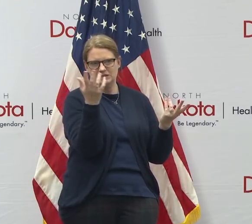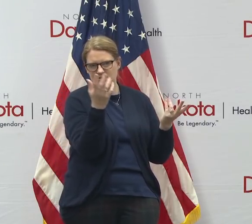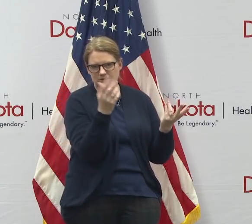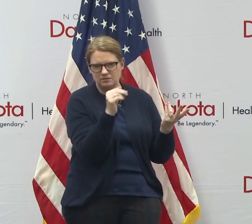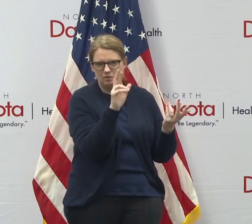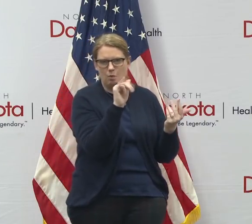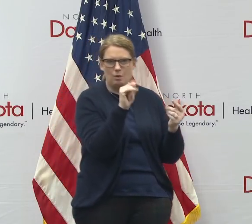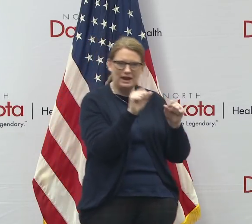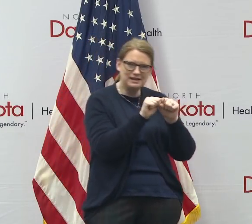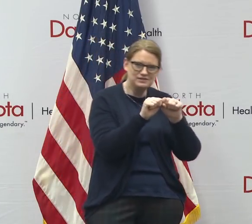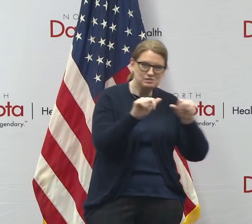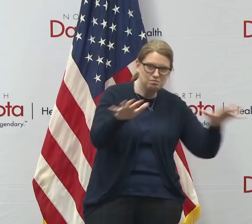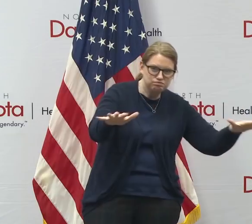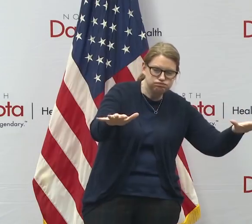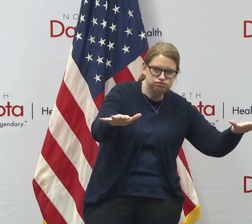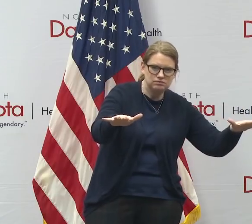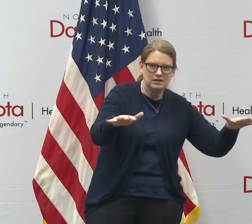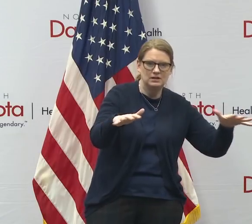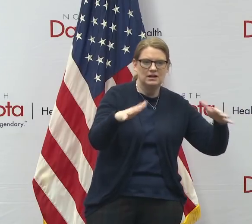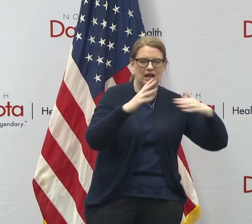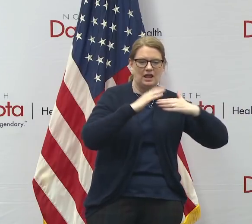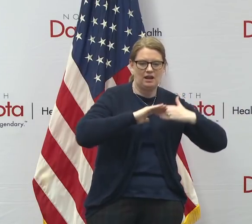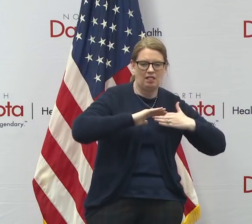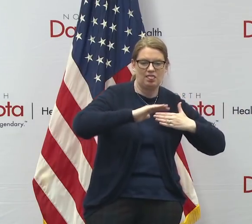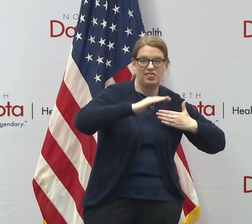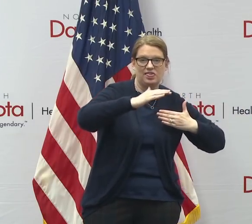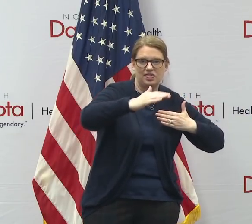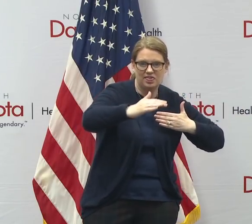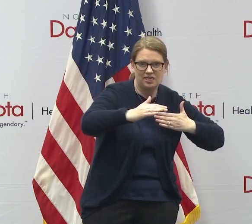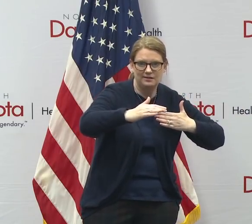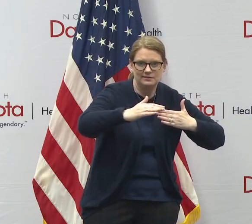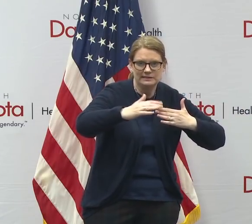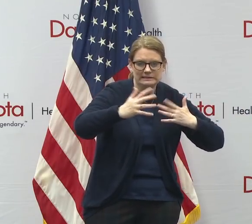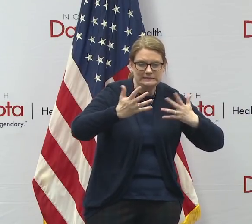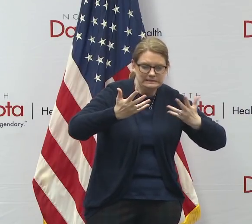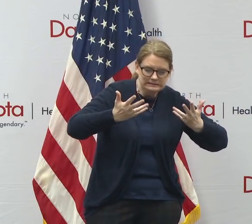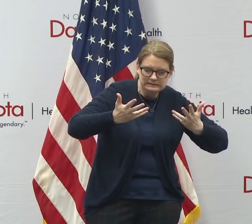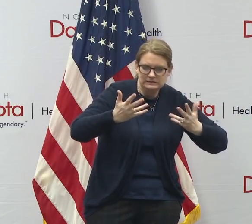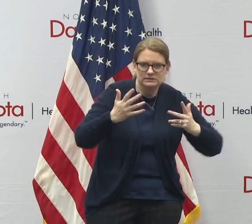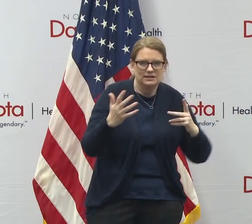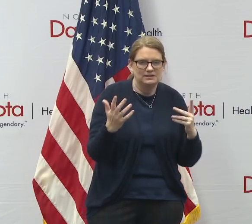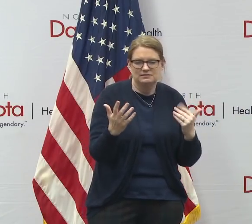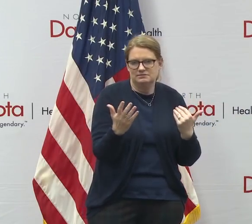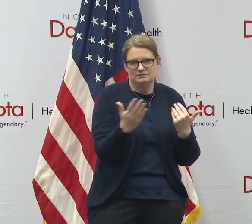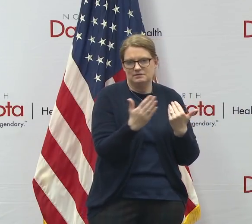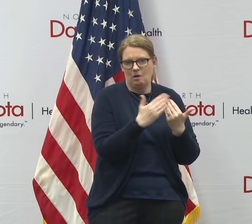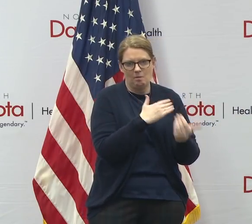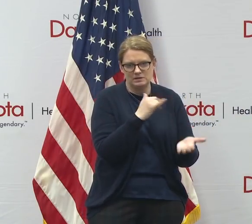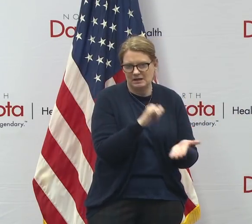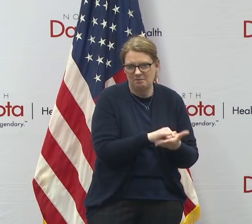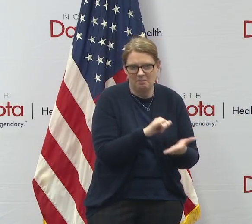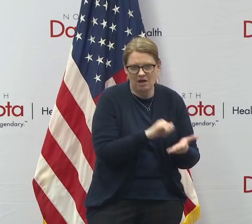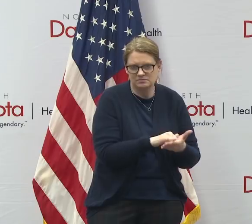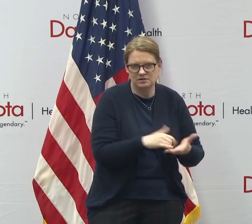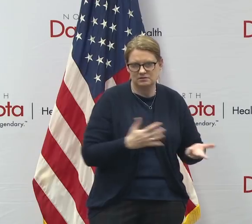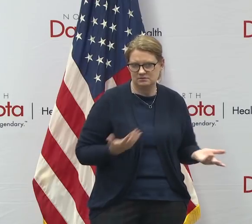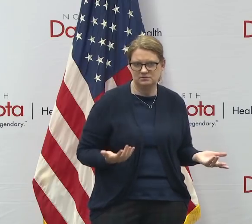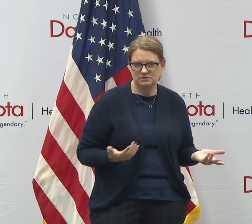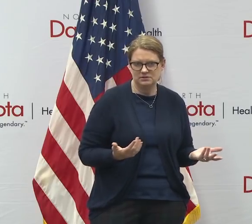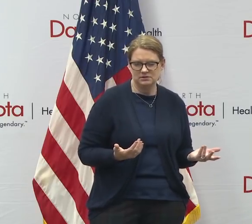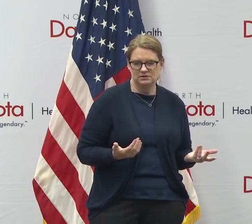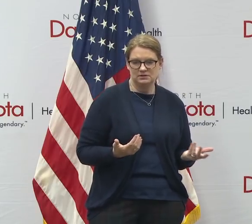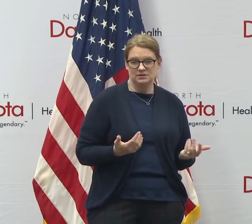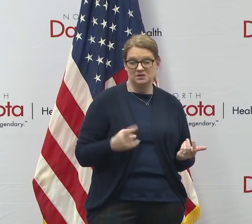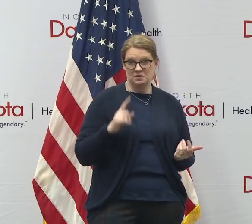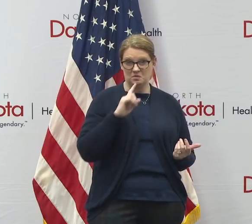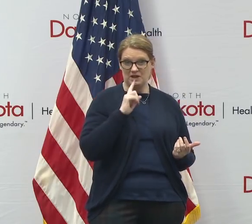rate of spread of the infection and how much we're flattening the curve. So that becomes almost impossible. So the best we can do